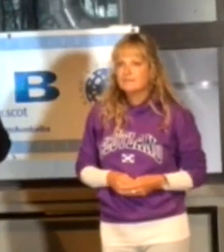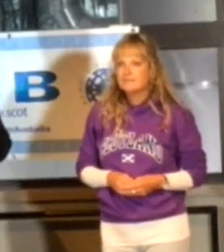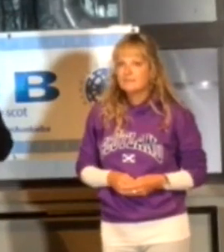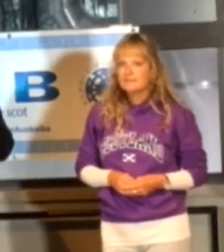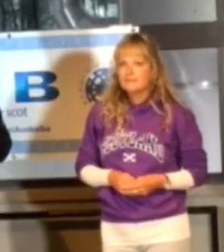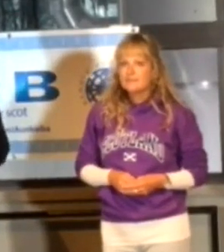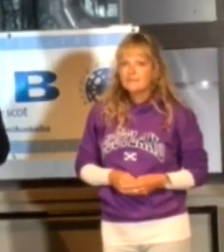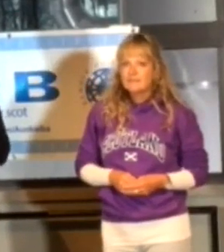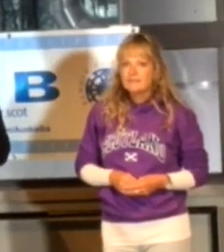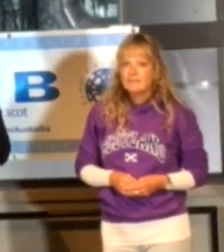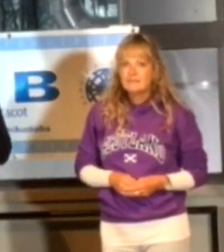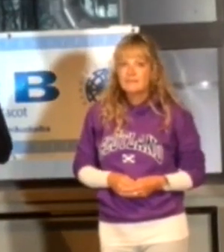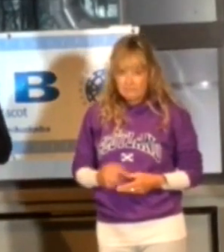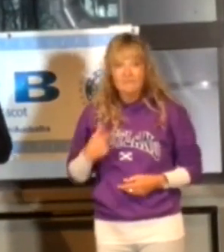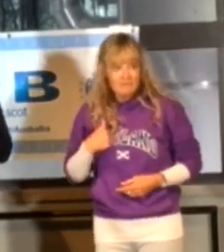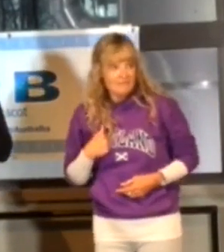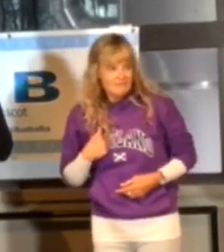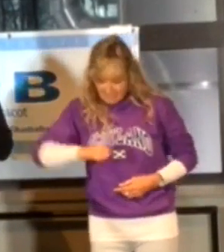And